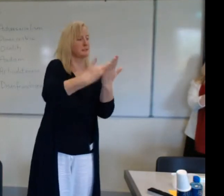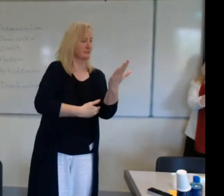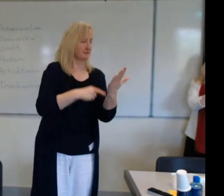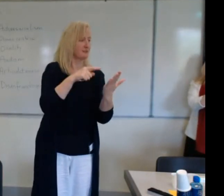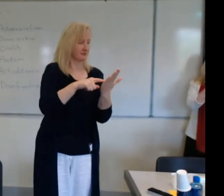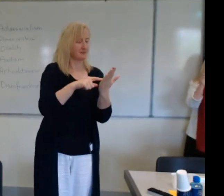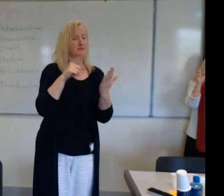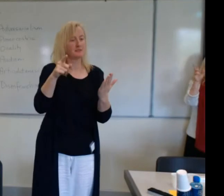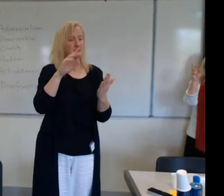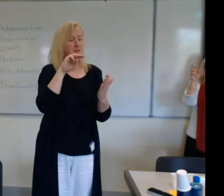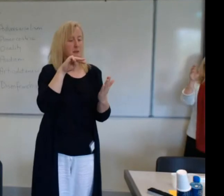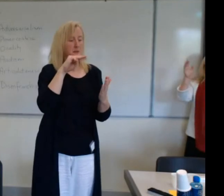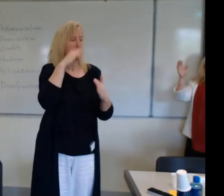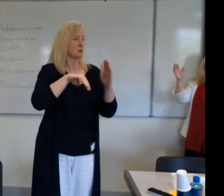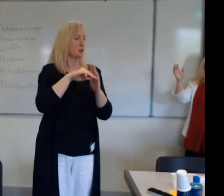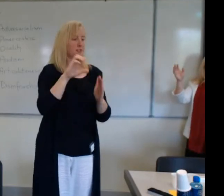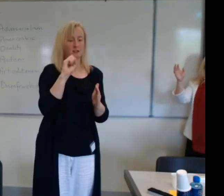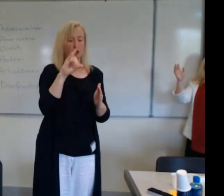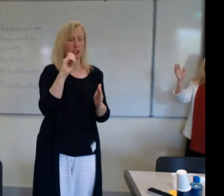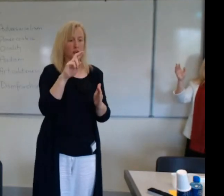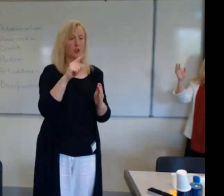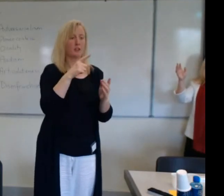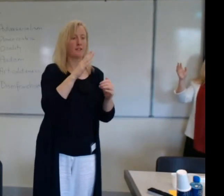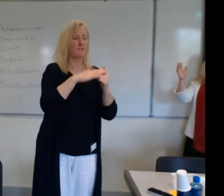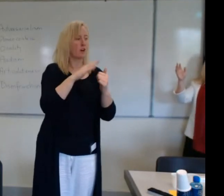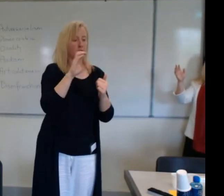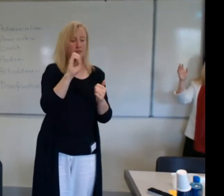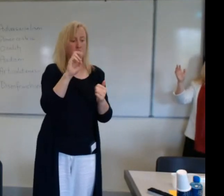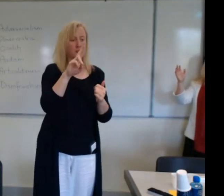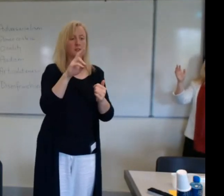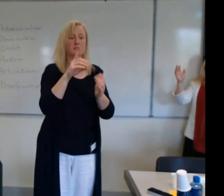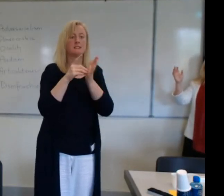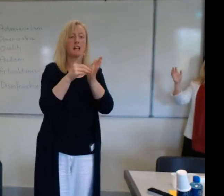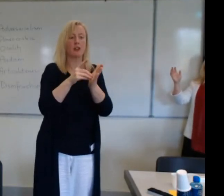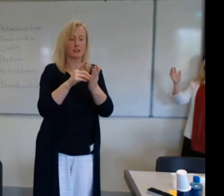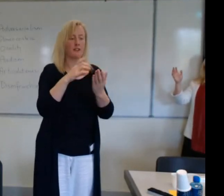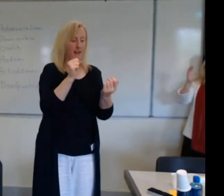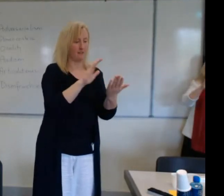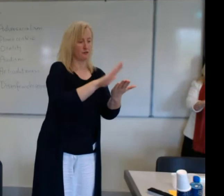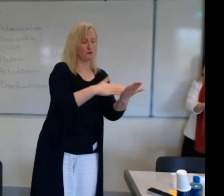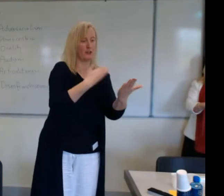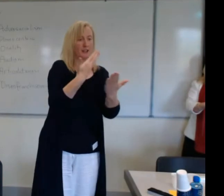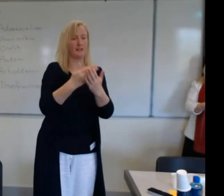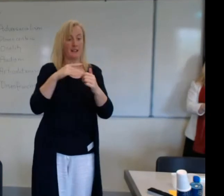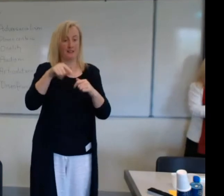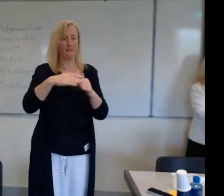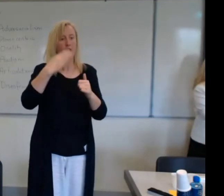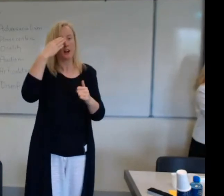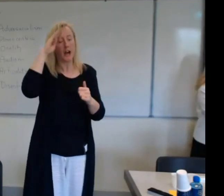to translate the European directive on the provision of interpreters in legal settings into Irish law. It's not